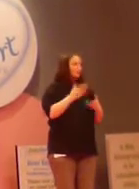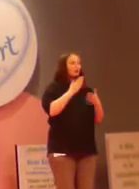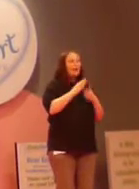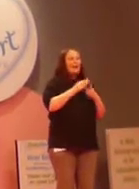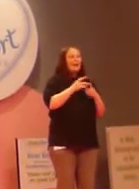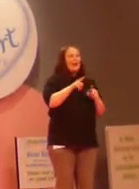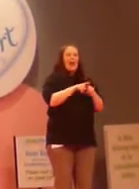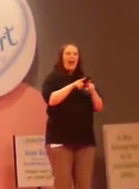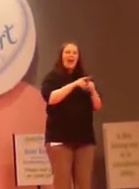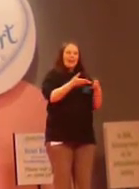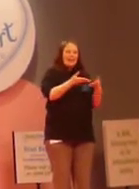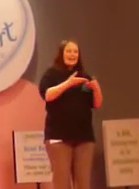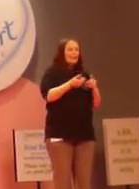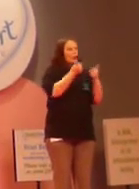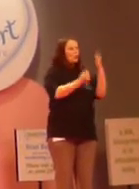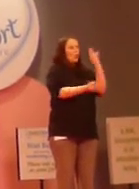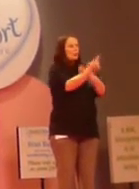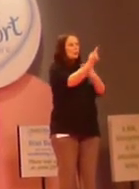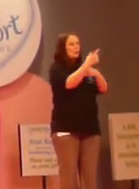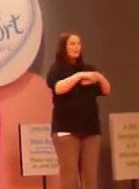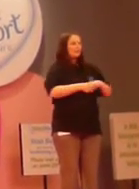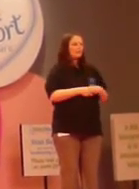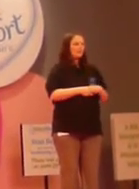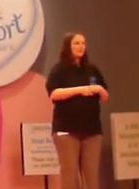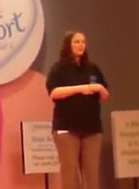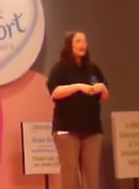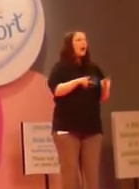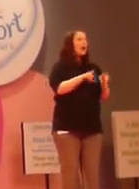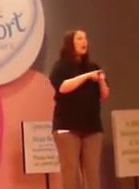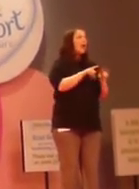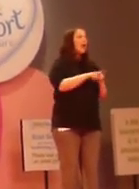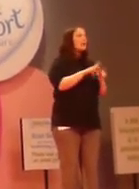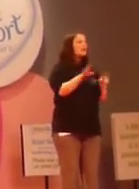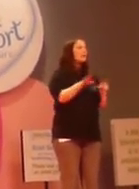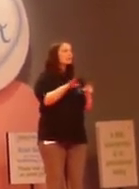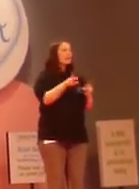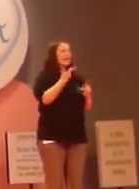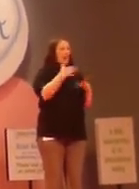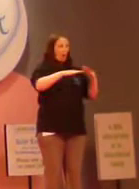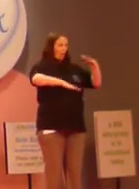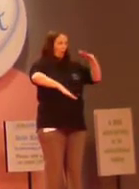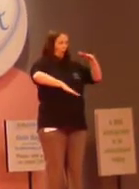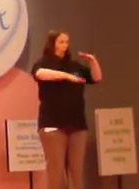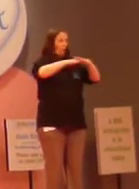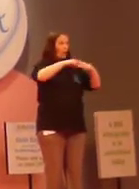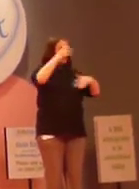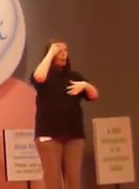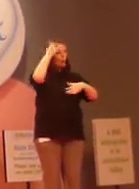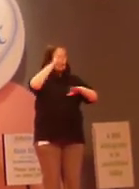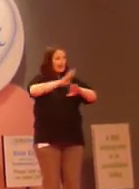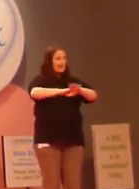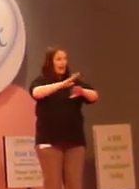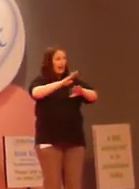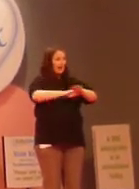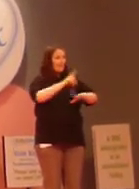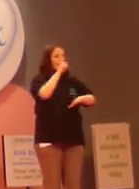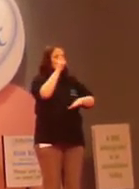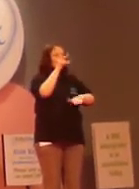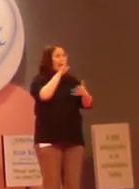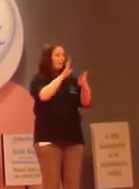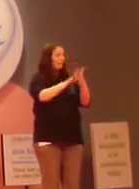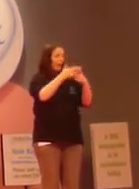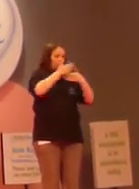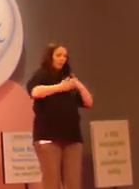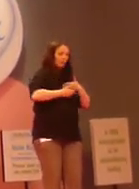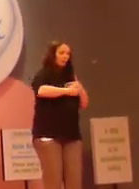a really good opportunity. You've got, well, if you take the full government-sponsored time, you've got 12 months,